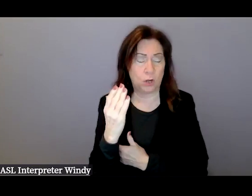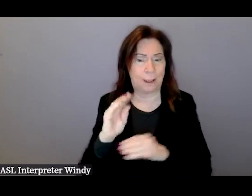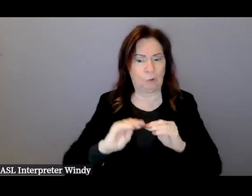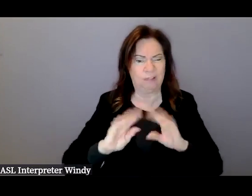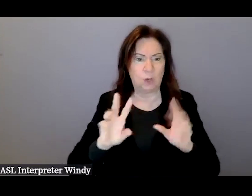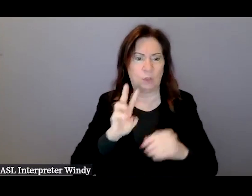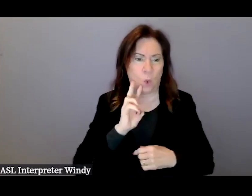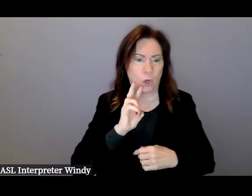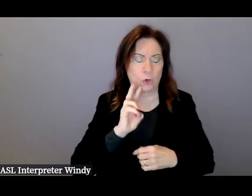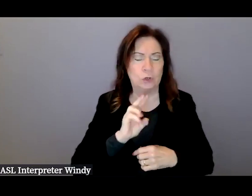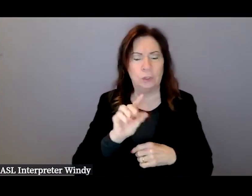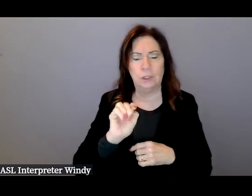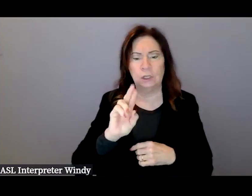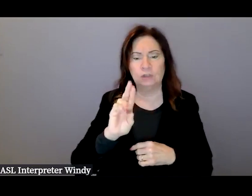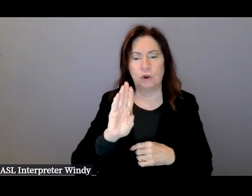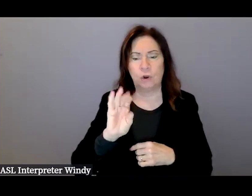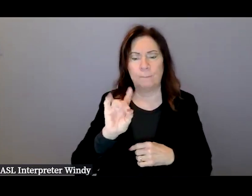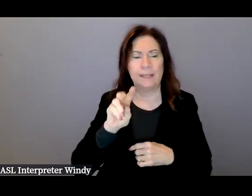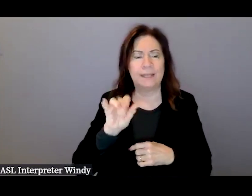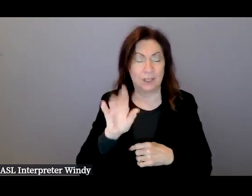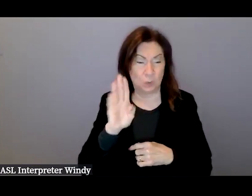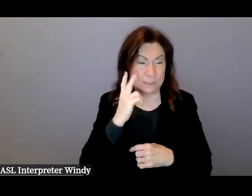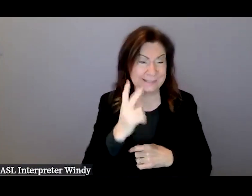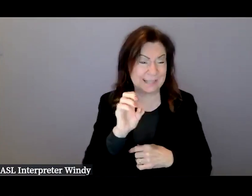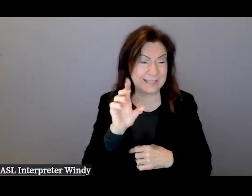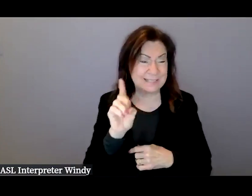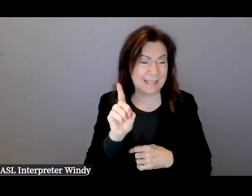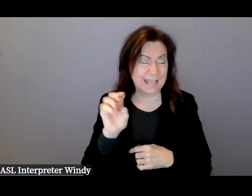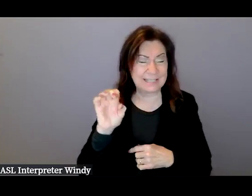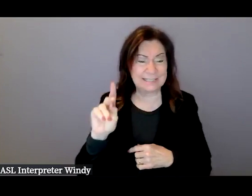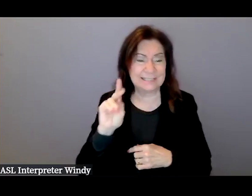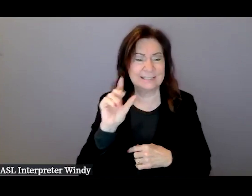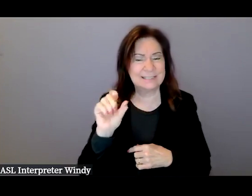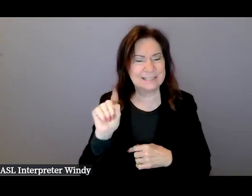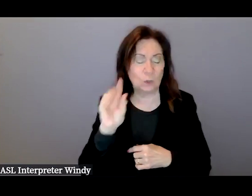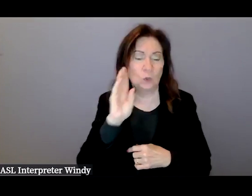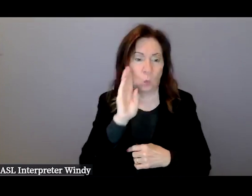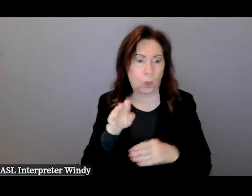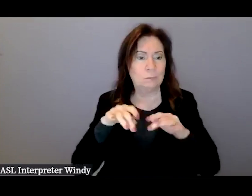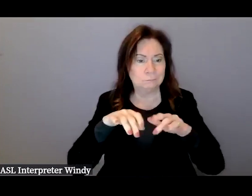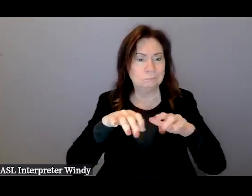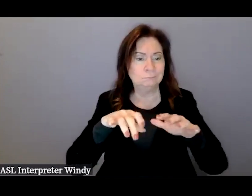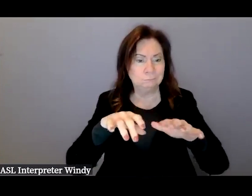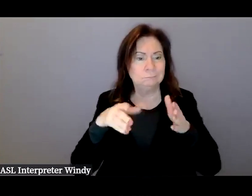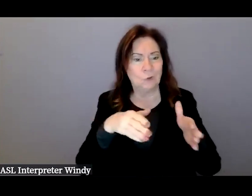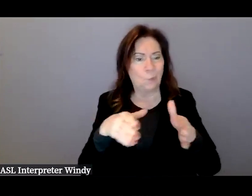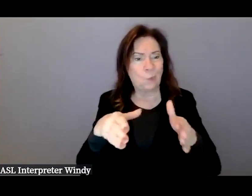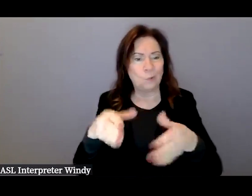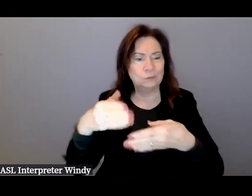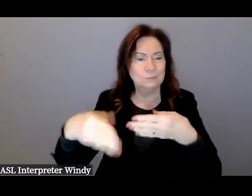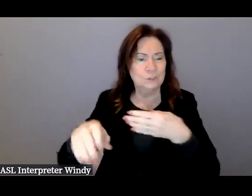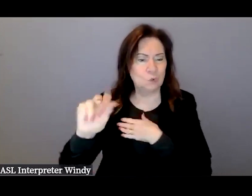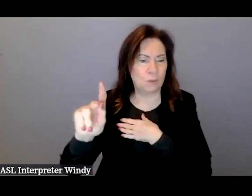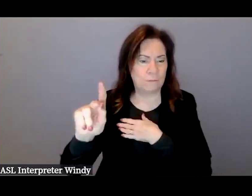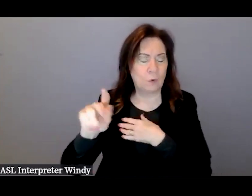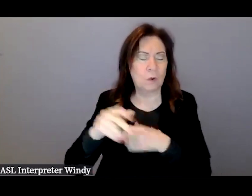And again, you can see the sand and the silt there that eventually is going to make its way into the reservoir at North Fork. And